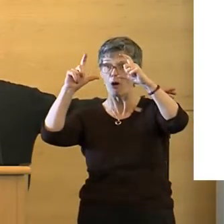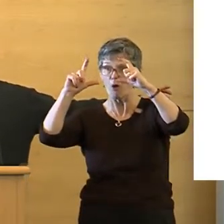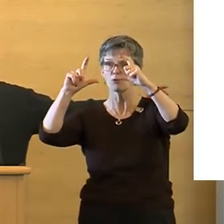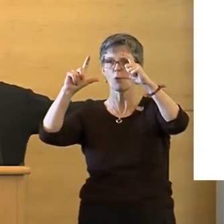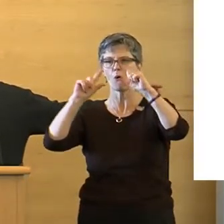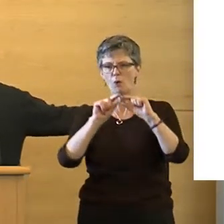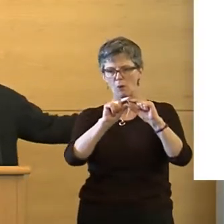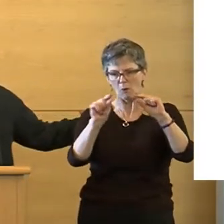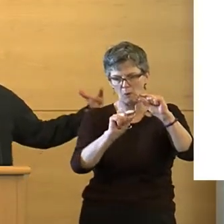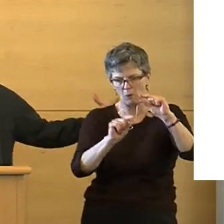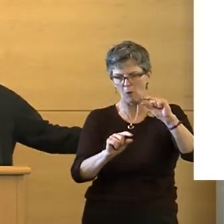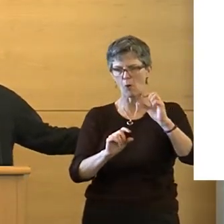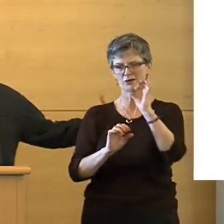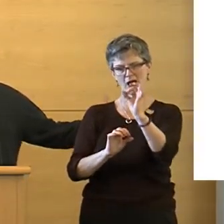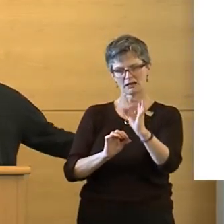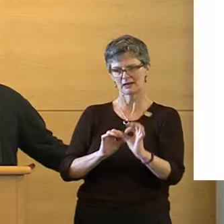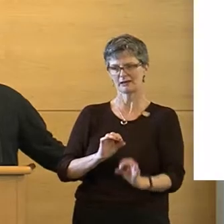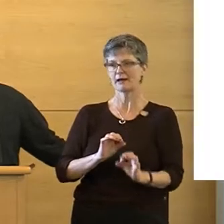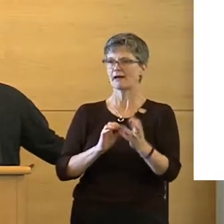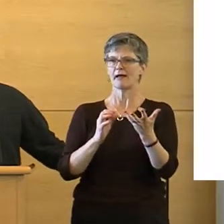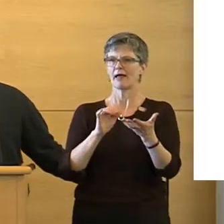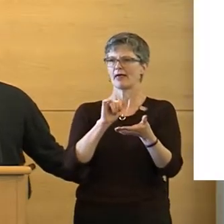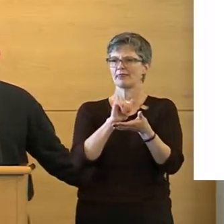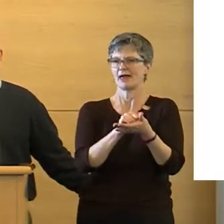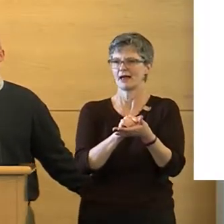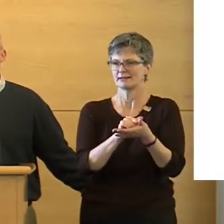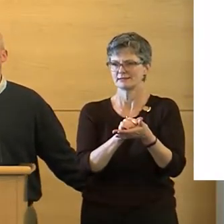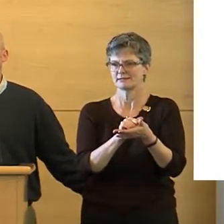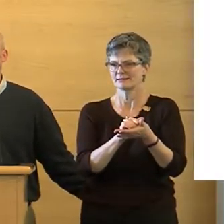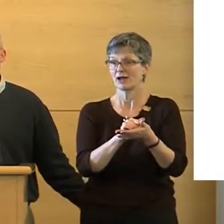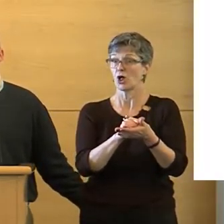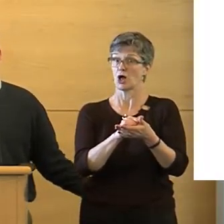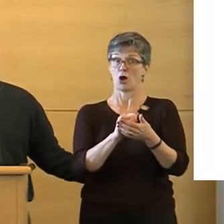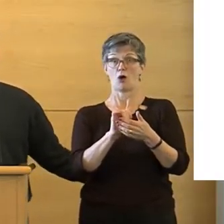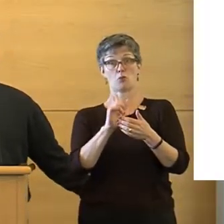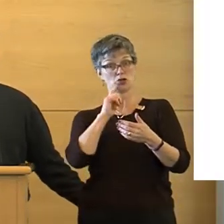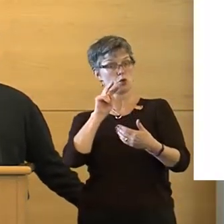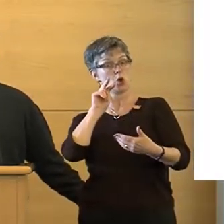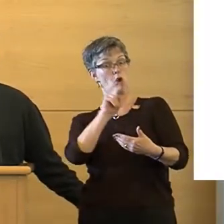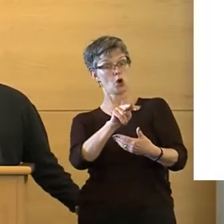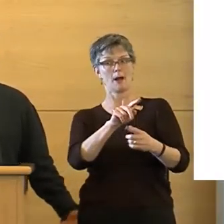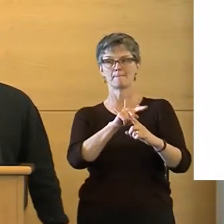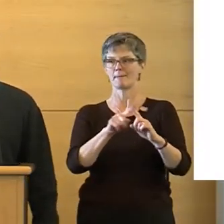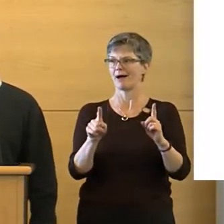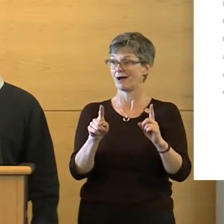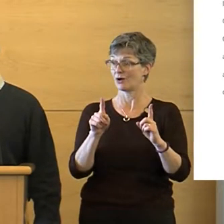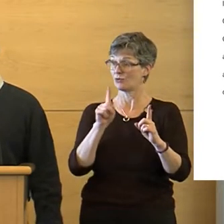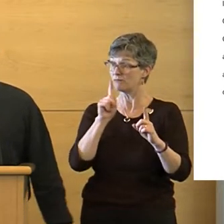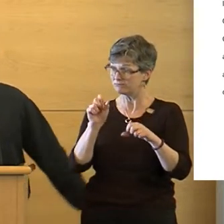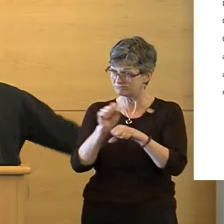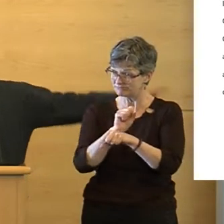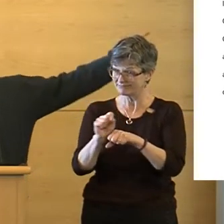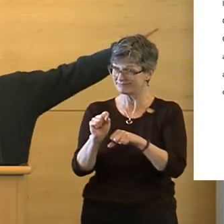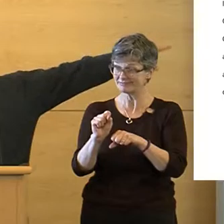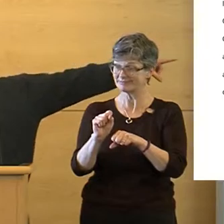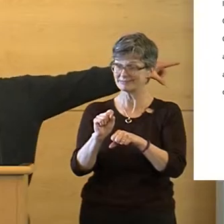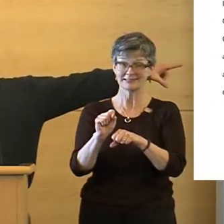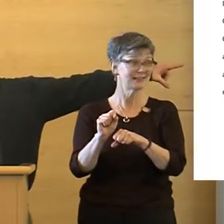structure is a fake structure. It's a visual-only structure that looks